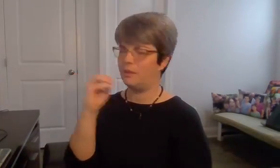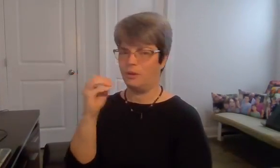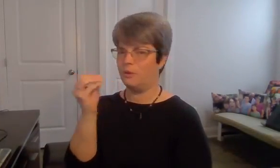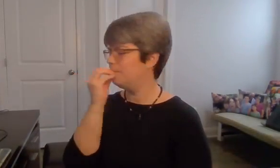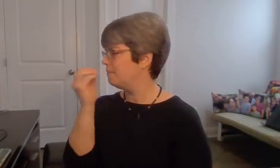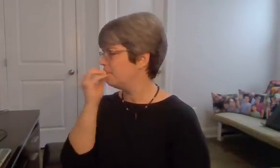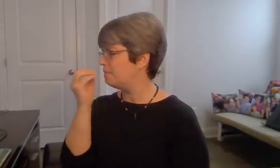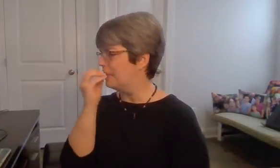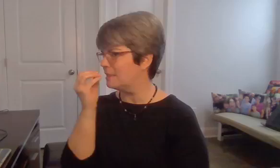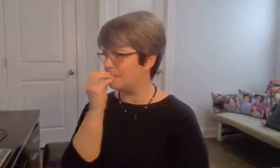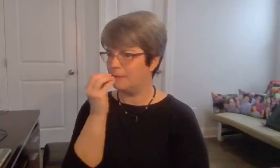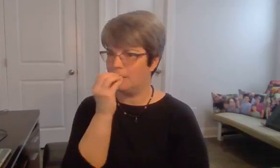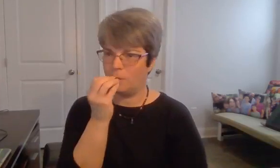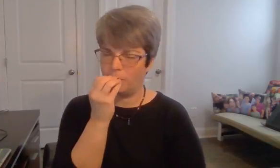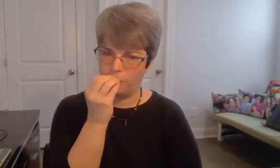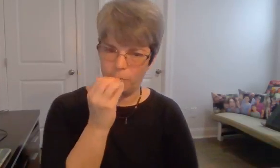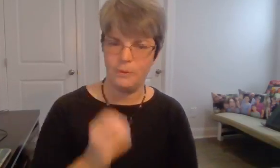O. Eat or food.